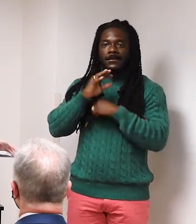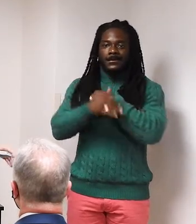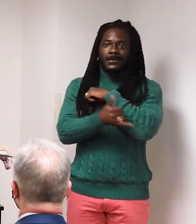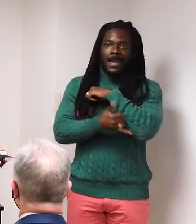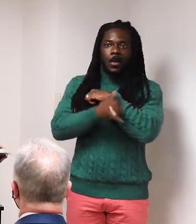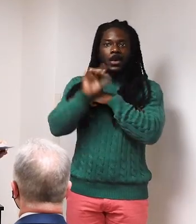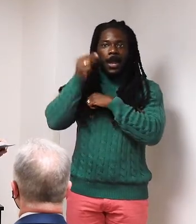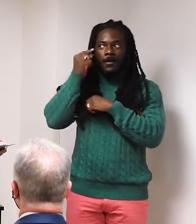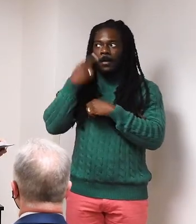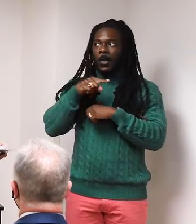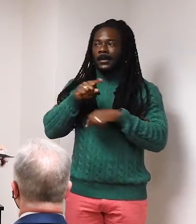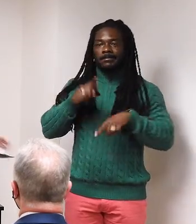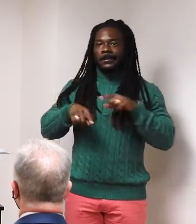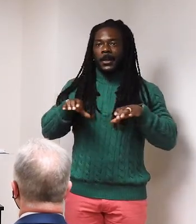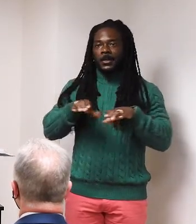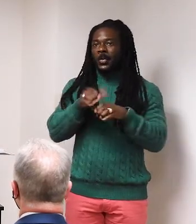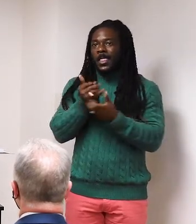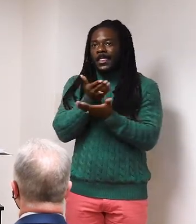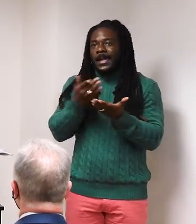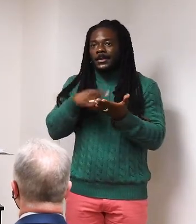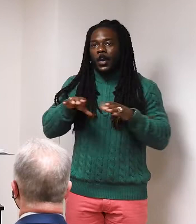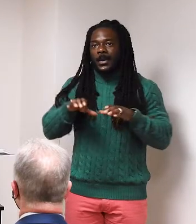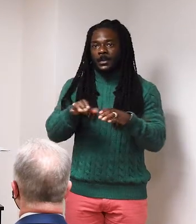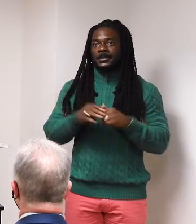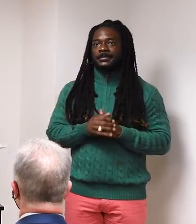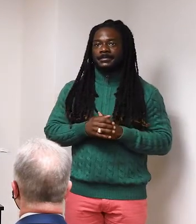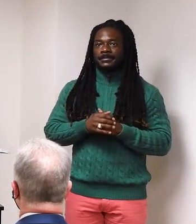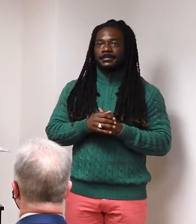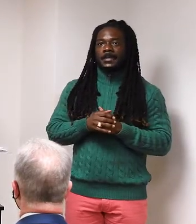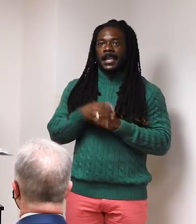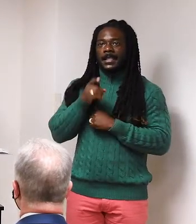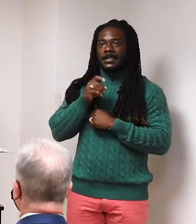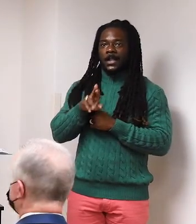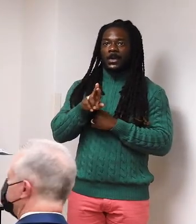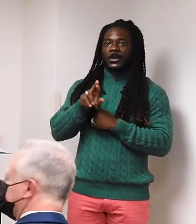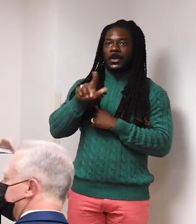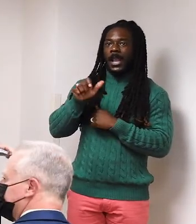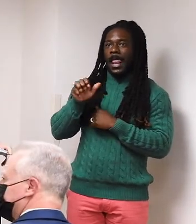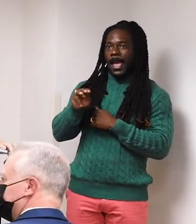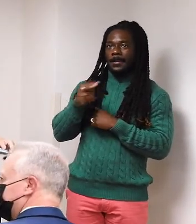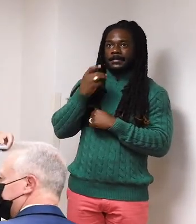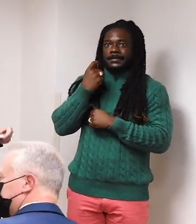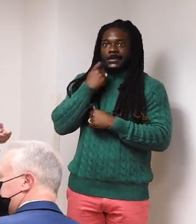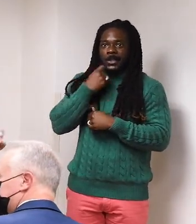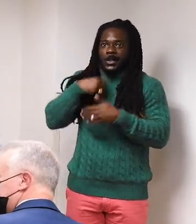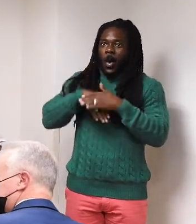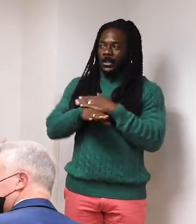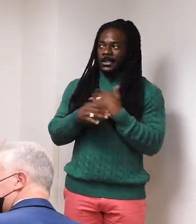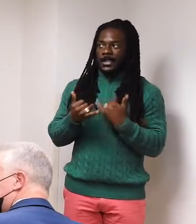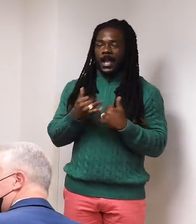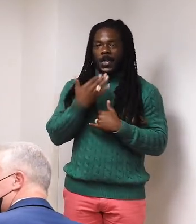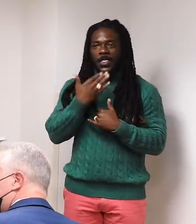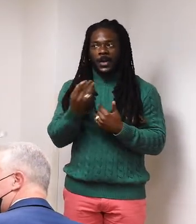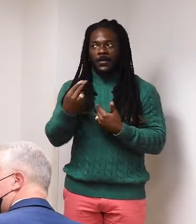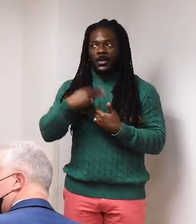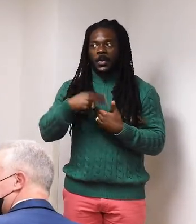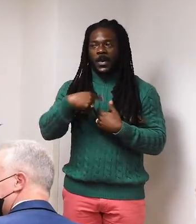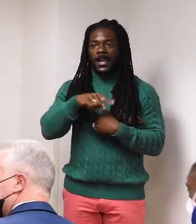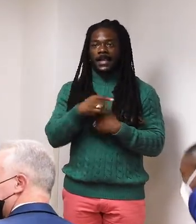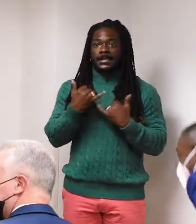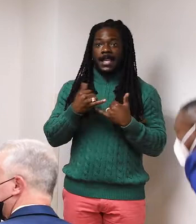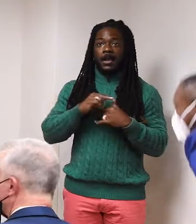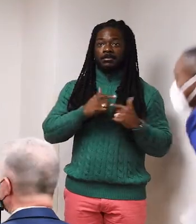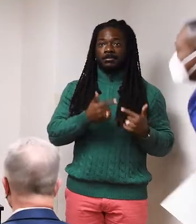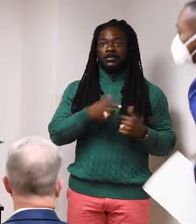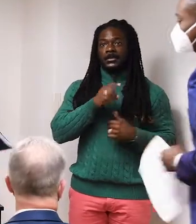do the things that we do. And Dr. Senator Lamb just walked in. Thank you for joining us. So I'll turn this over to Dr.